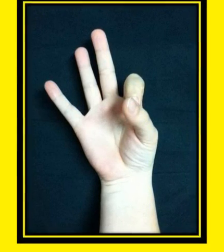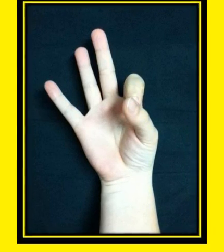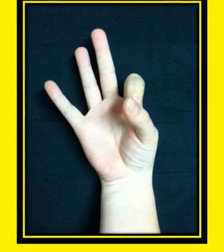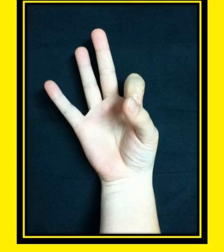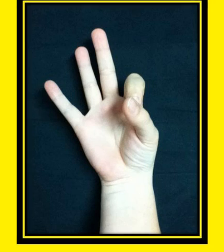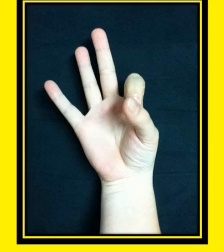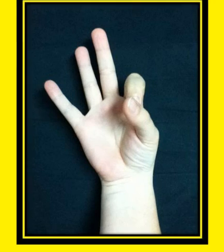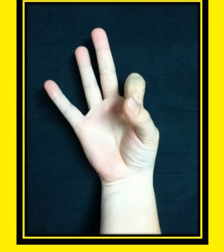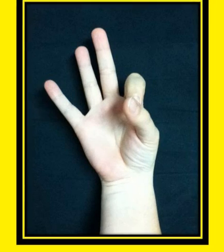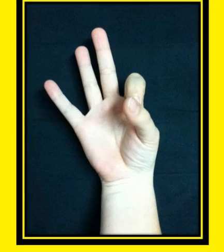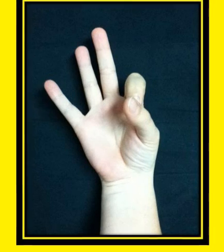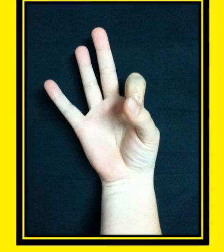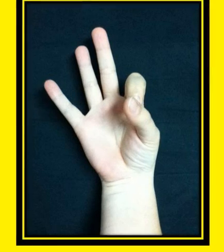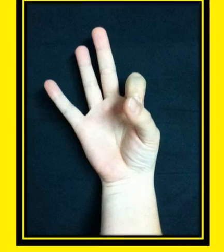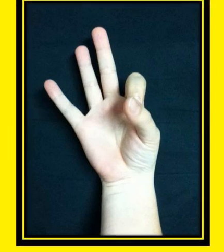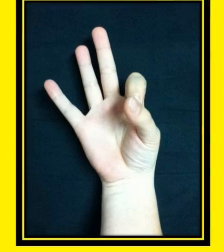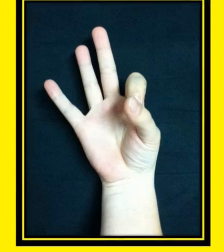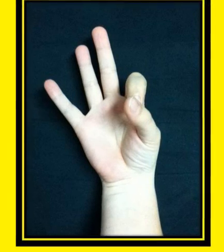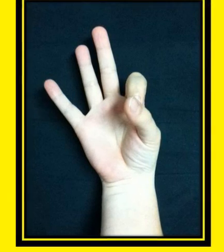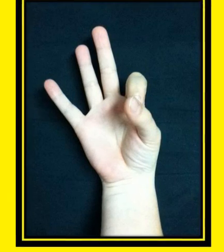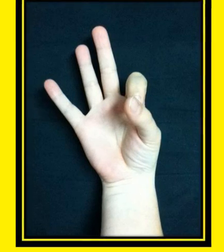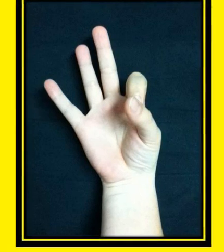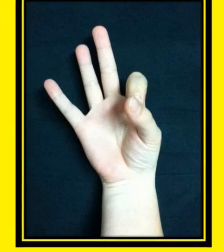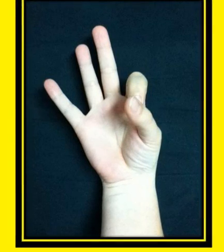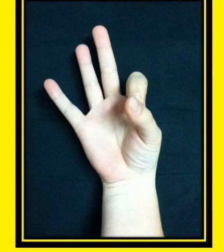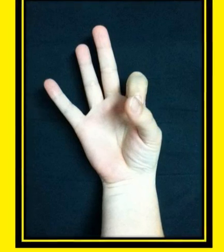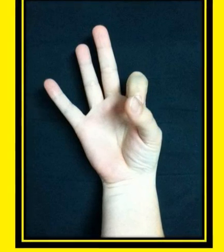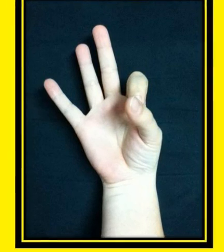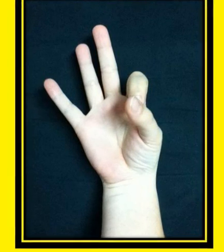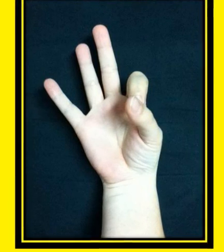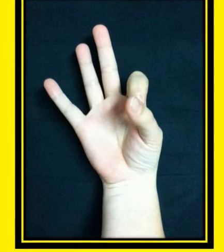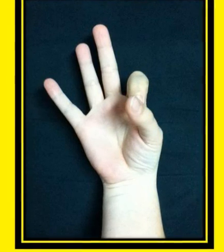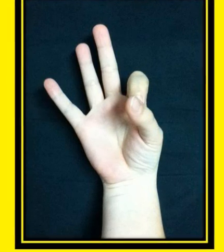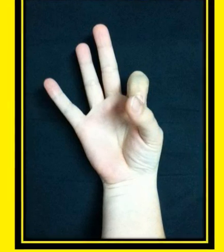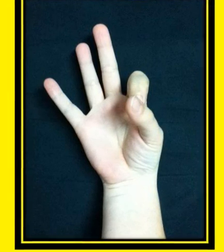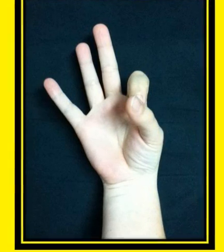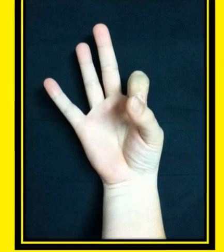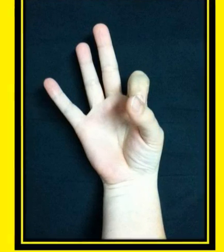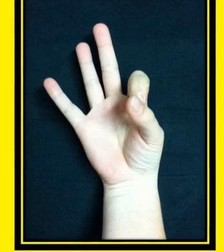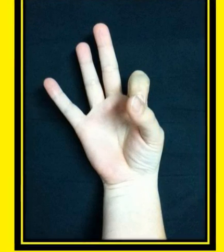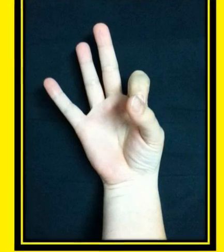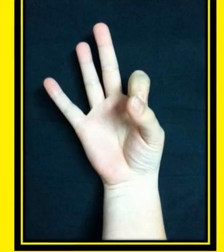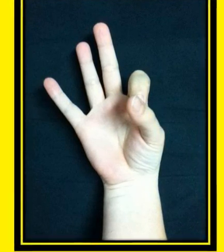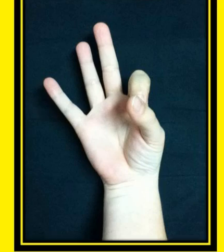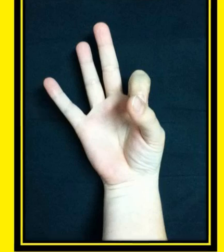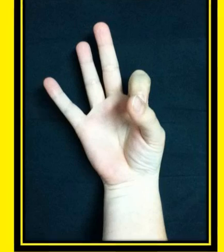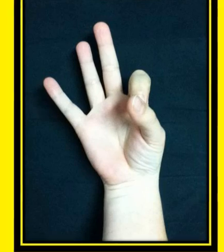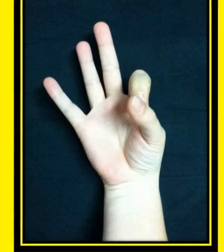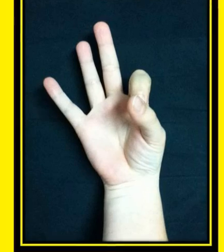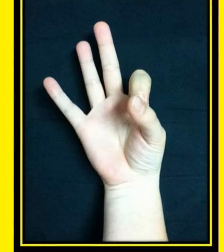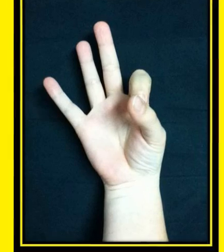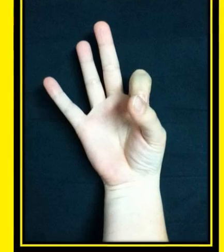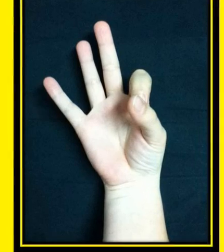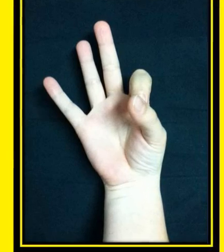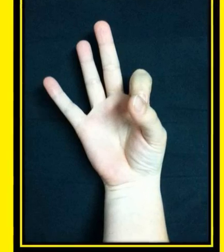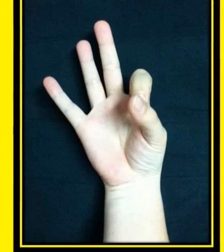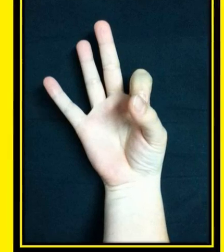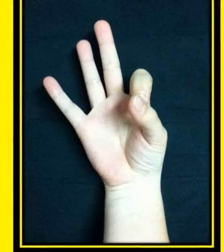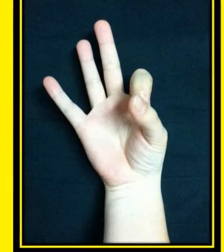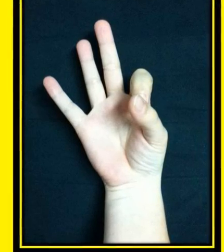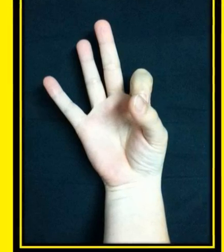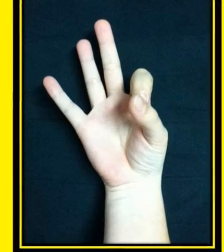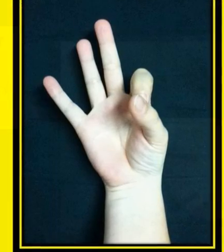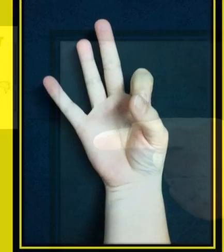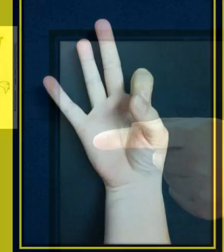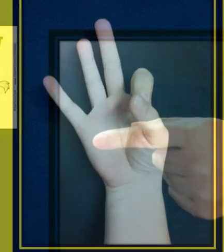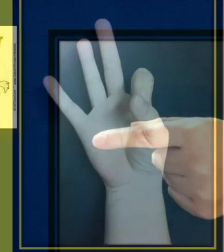are touching, they will create the shape of an O. A great way to remember this sign is that it looks if you are giving the OK